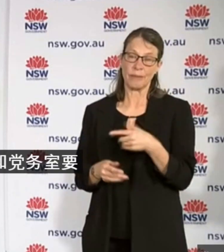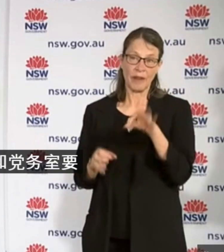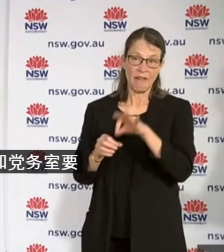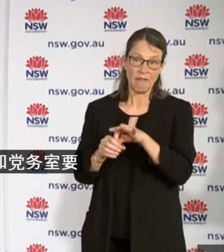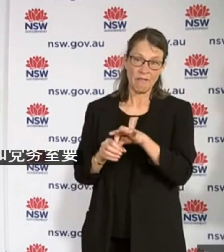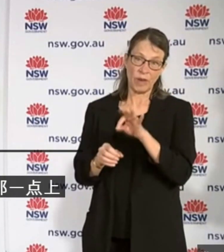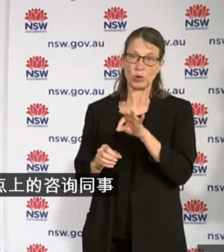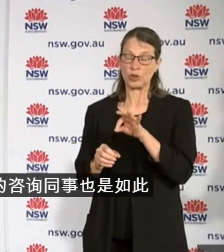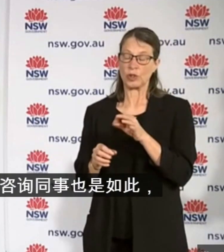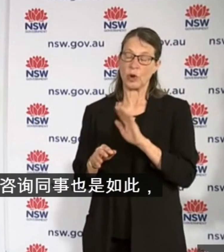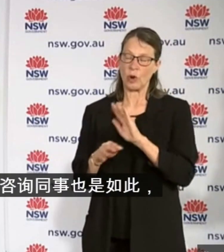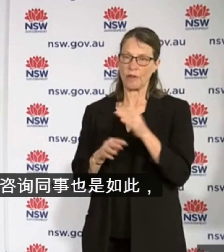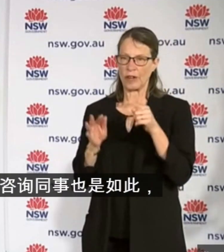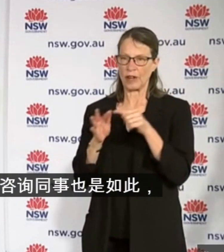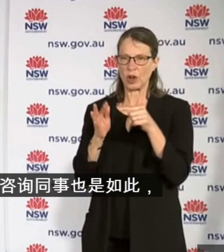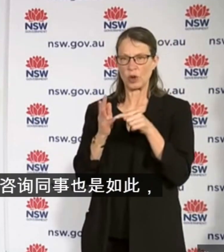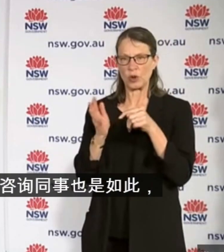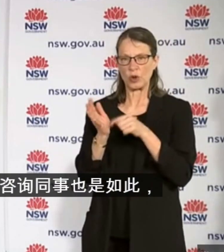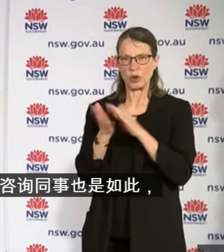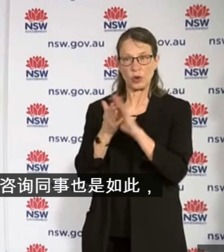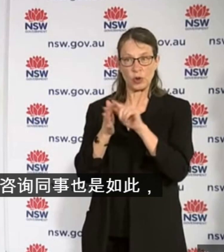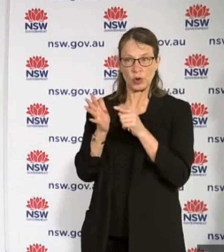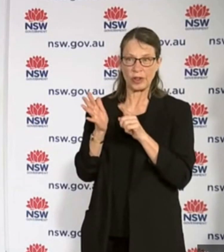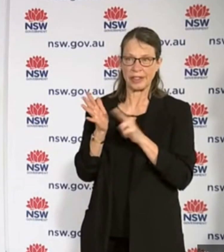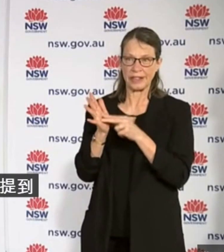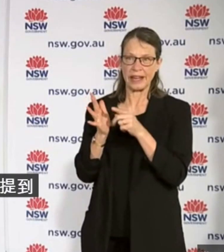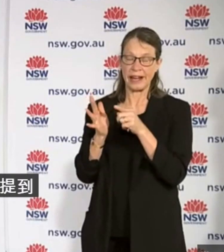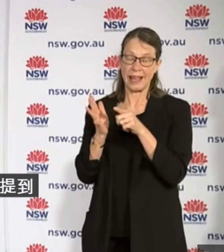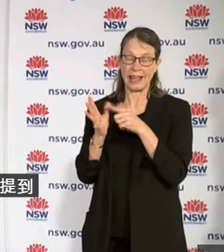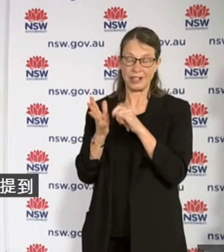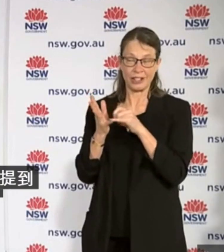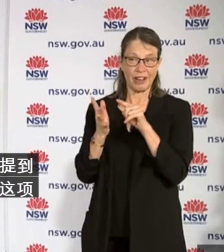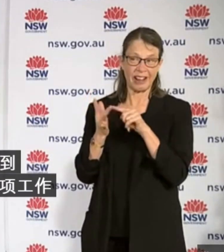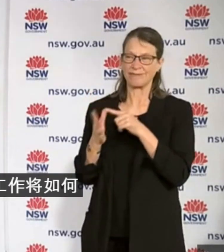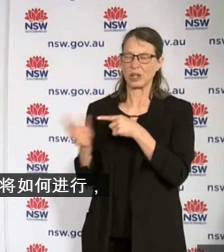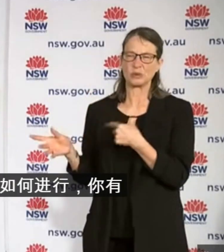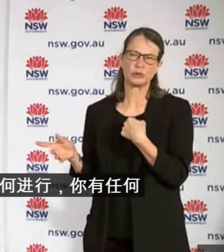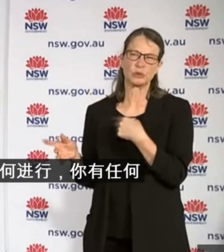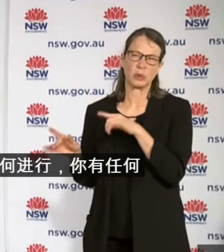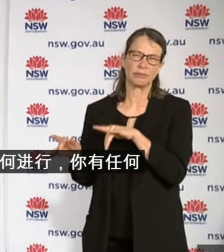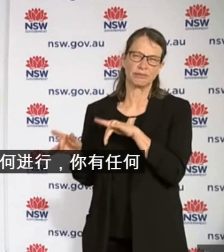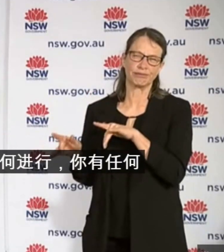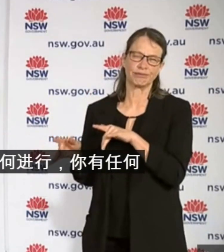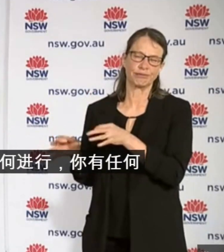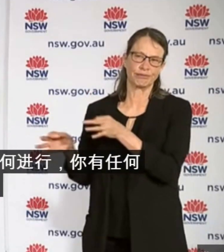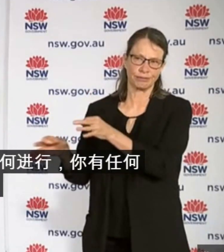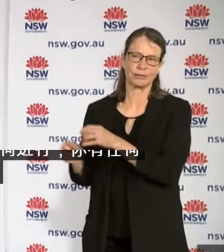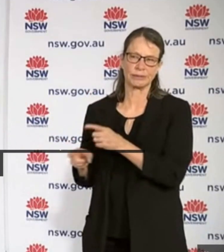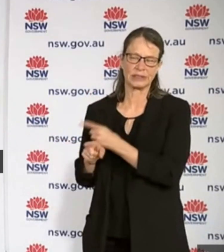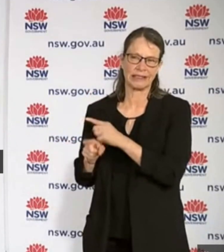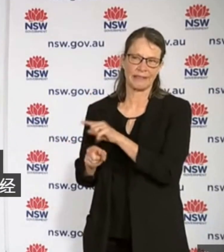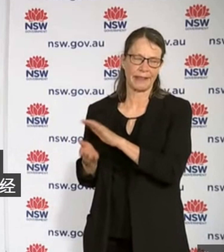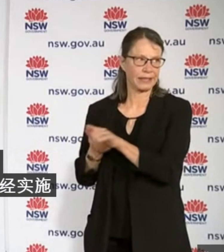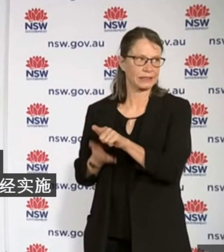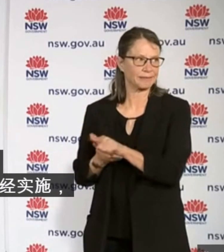I'll be consulting colleagues on that point. I'll ask you about international travel you mentioned. How would that work? Do you have any specifics on that? Obviously, there's an